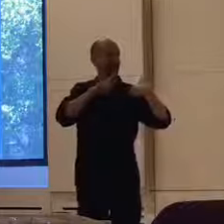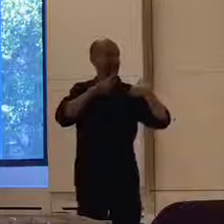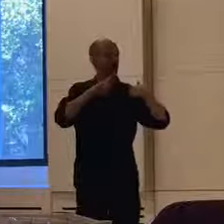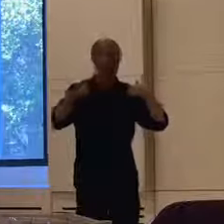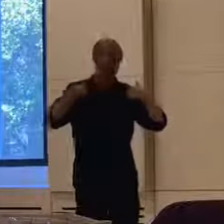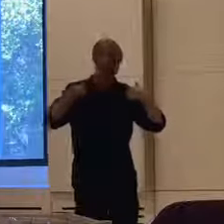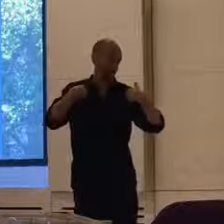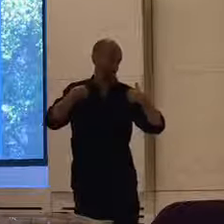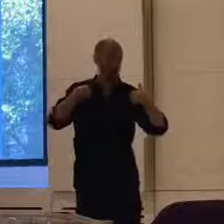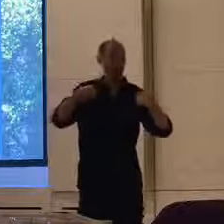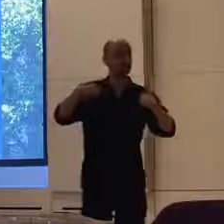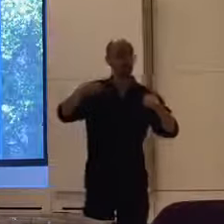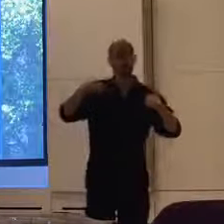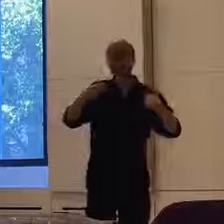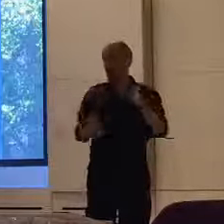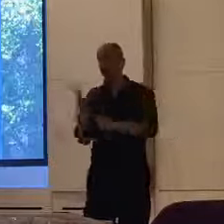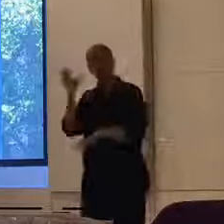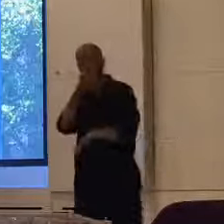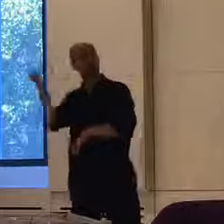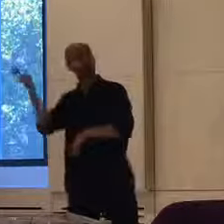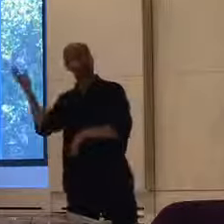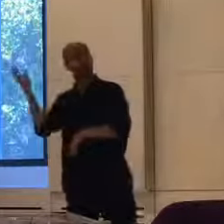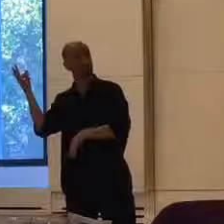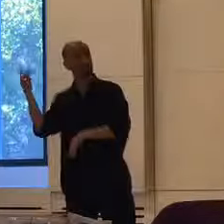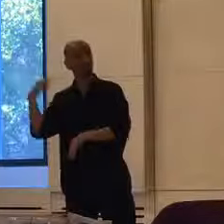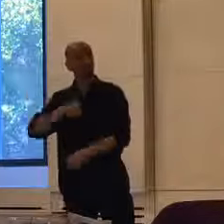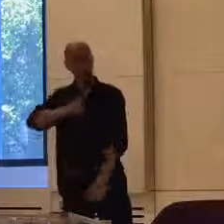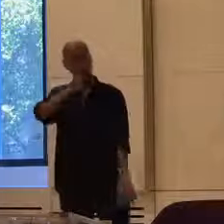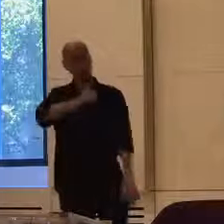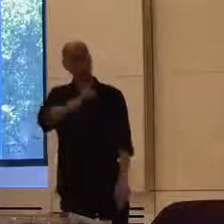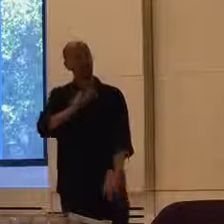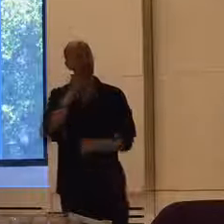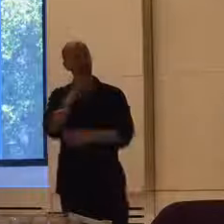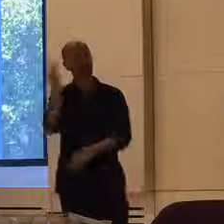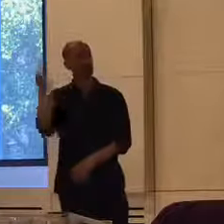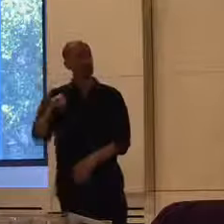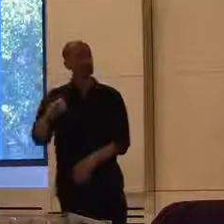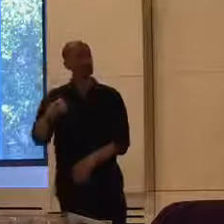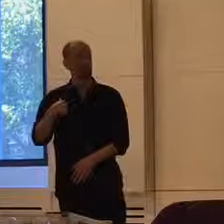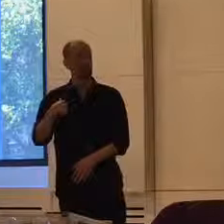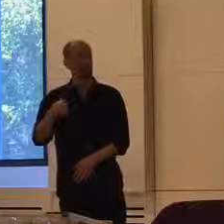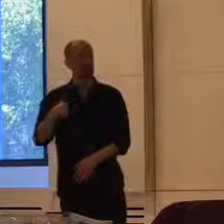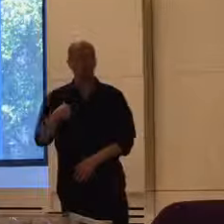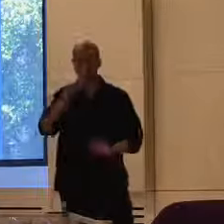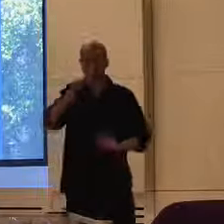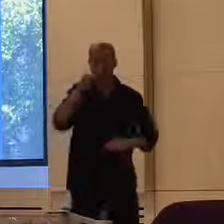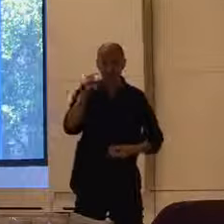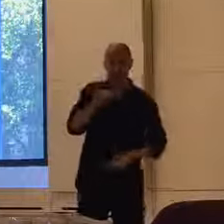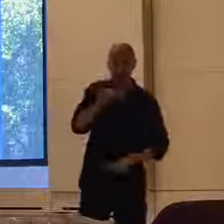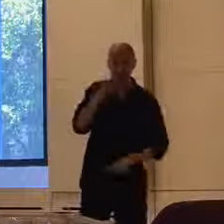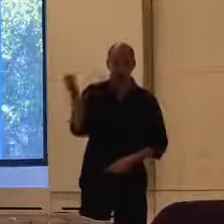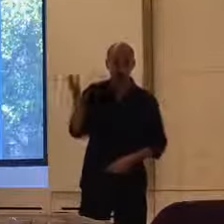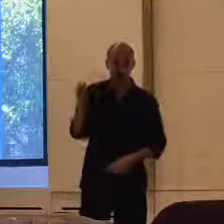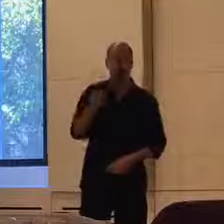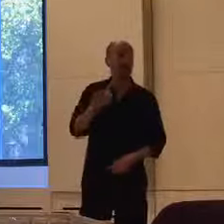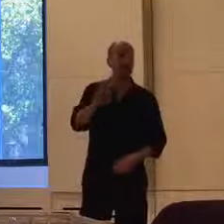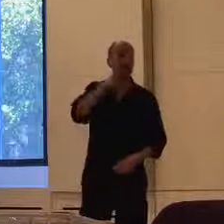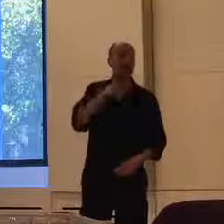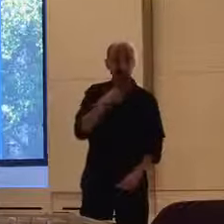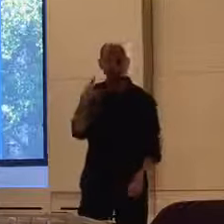So as a hearing person, me, if I went to France, I'd prefer French. I can't speak French,